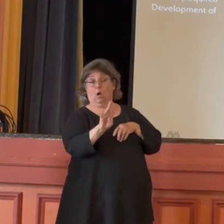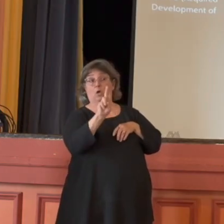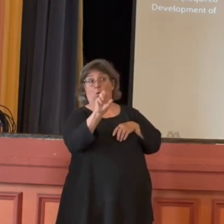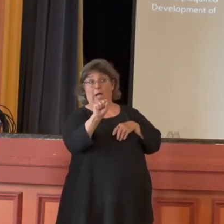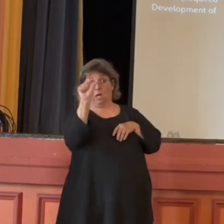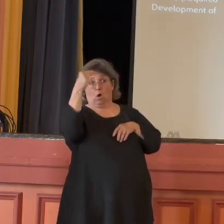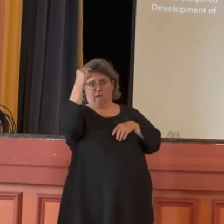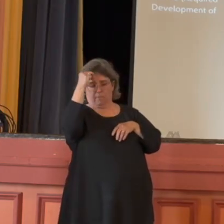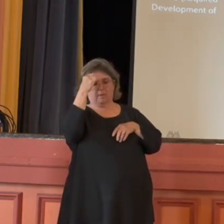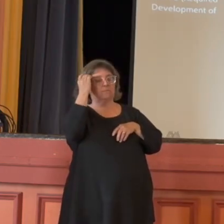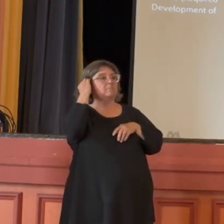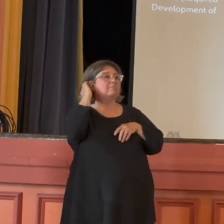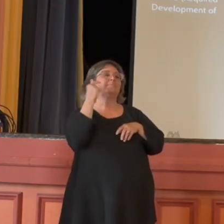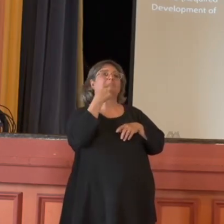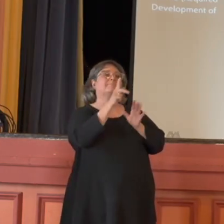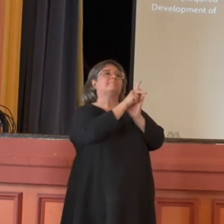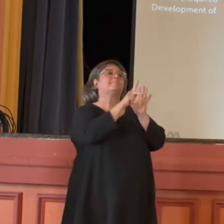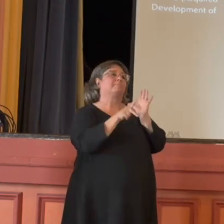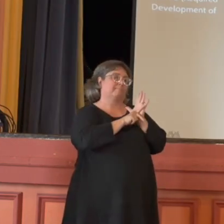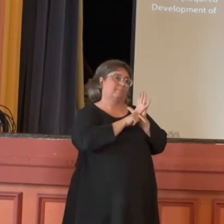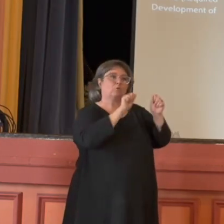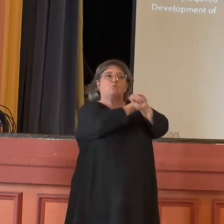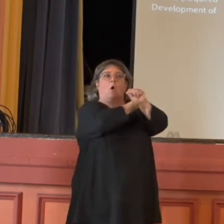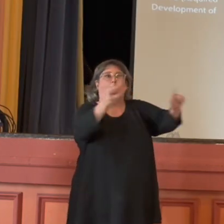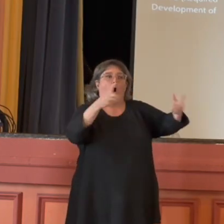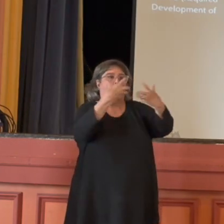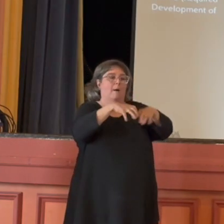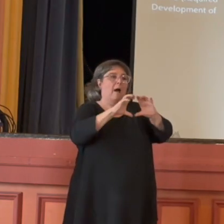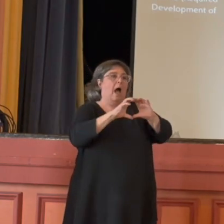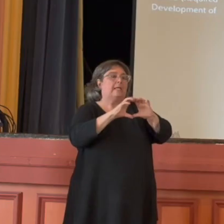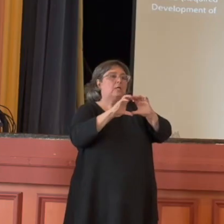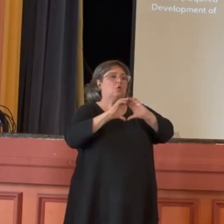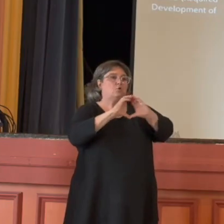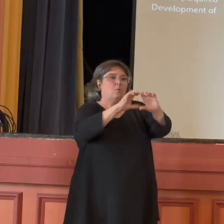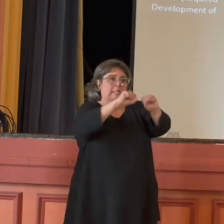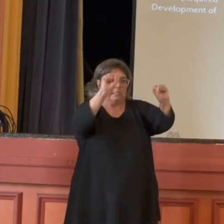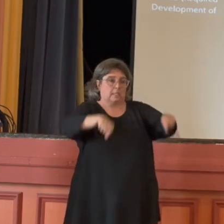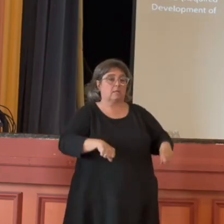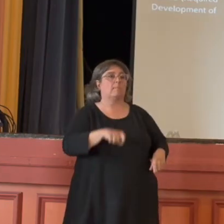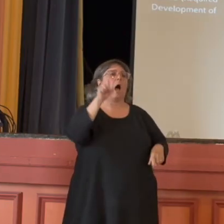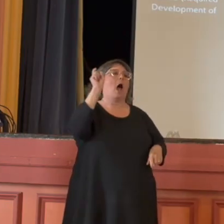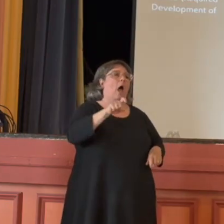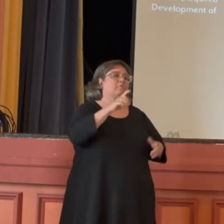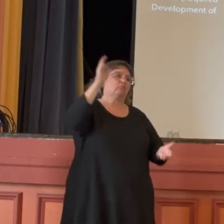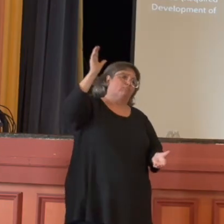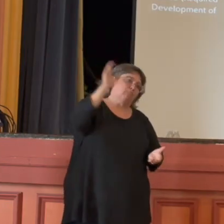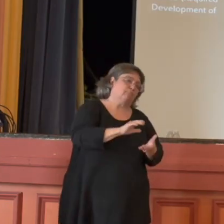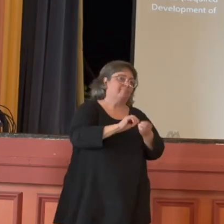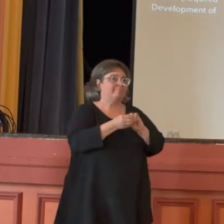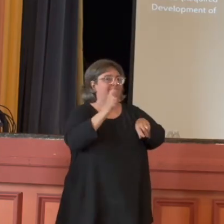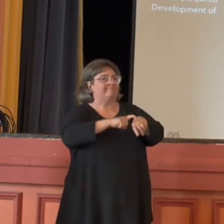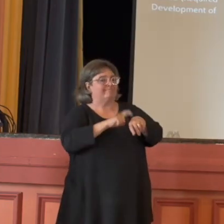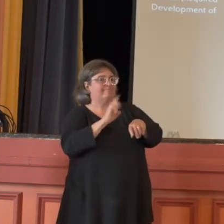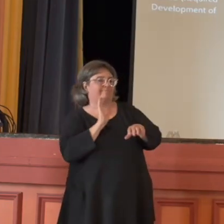States government issued a policy to all combined sewer system communities that they needed to reduce the number of times